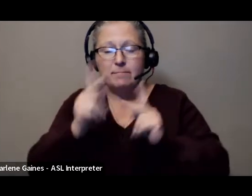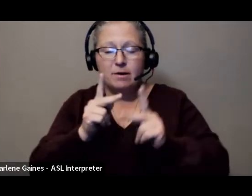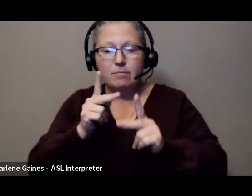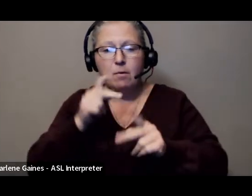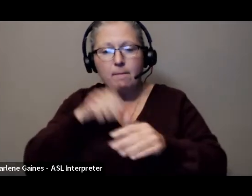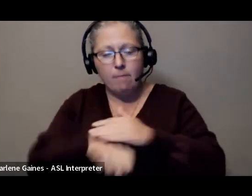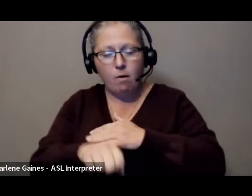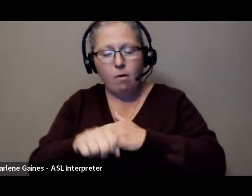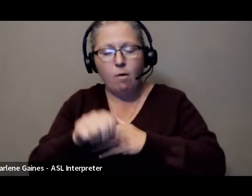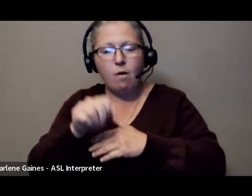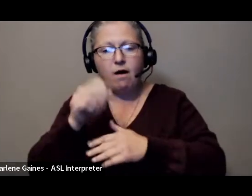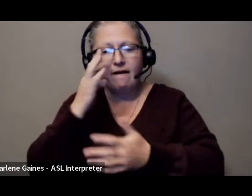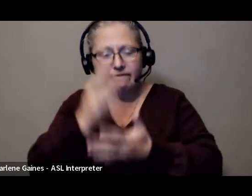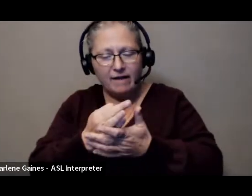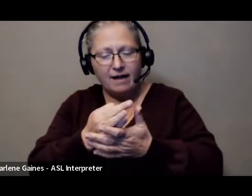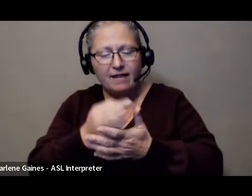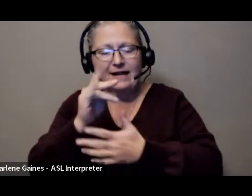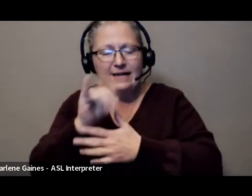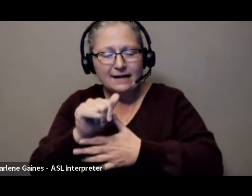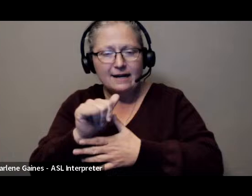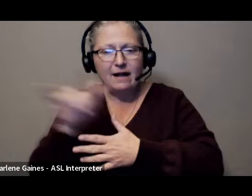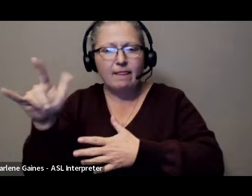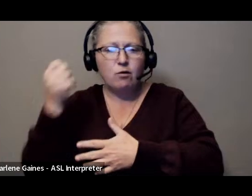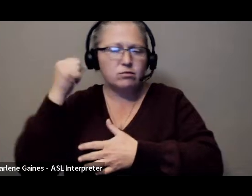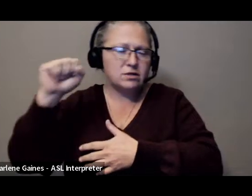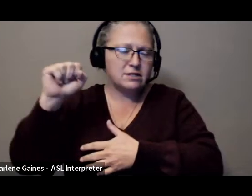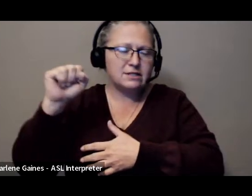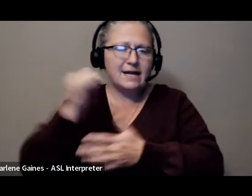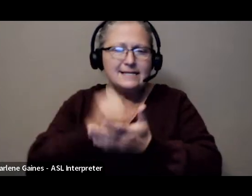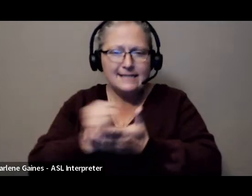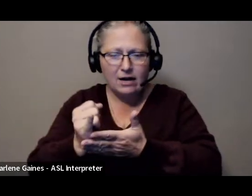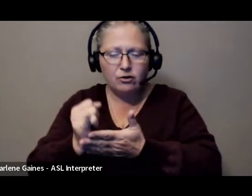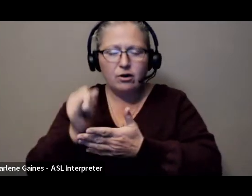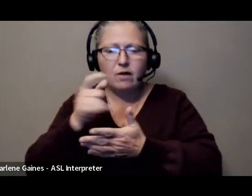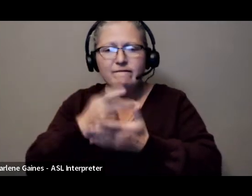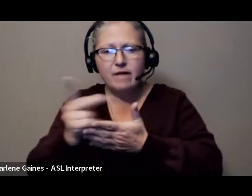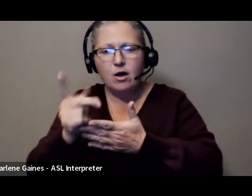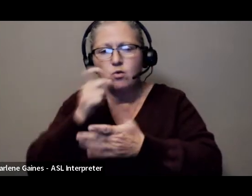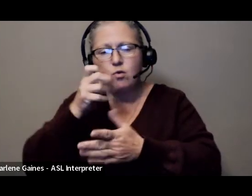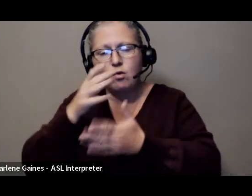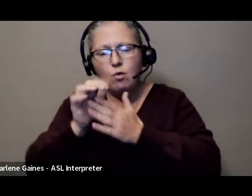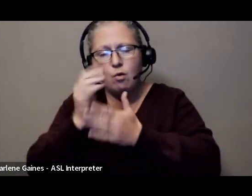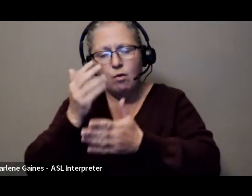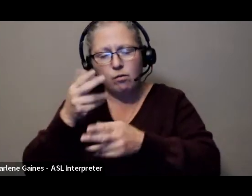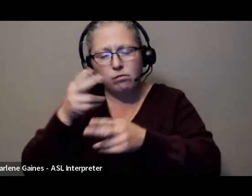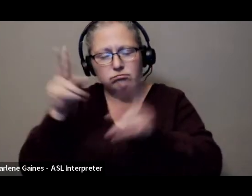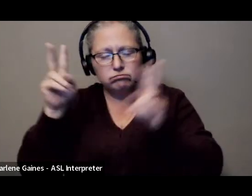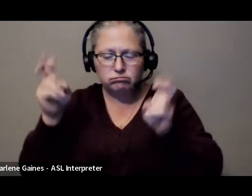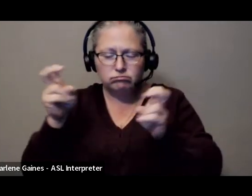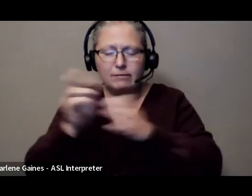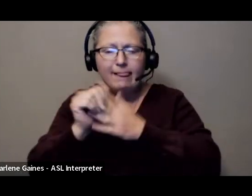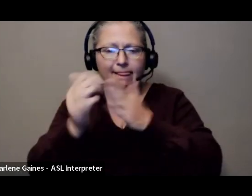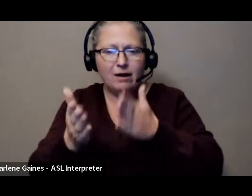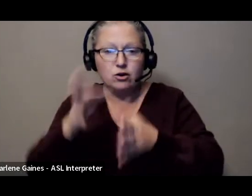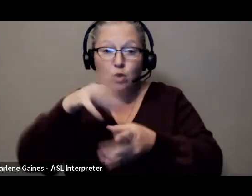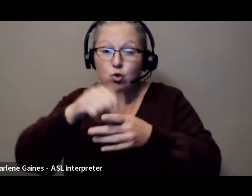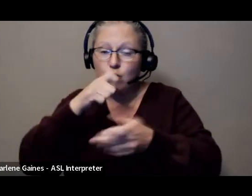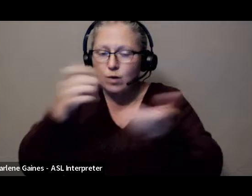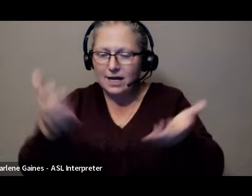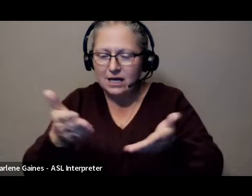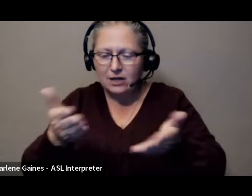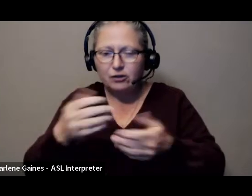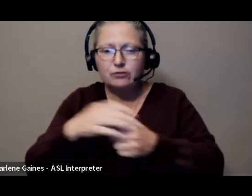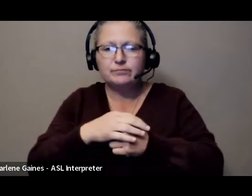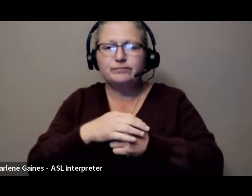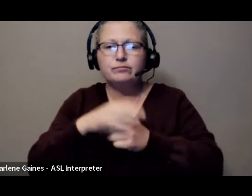faith. I bear witness to their resistance and integrity that exposes the failure of those who call themselves leaders, including here in this room. I bear witness that